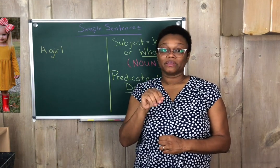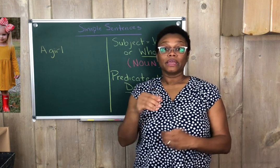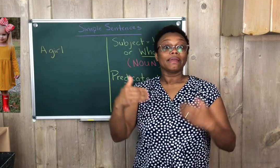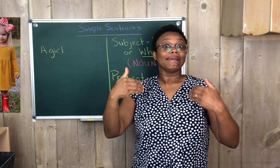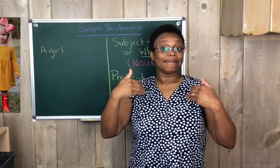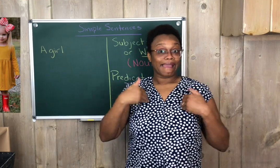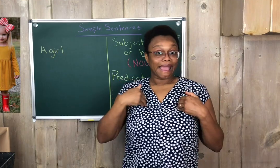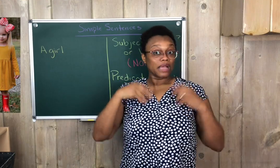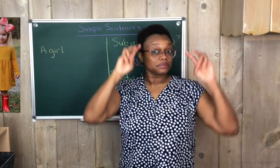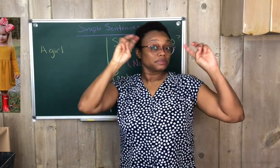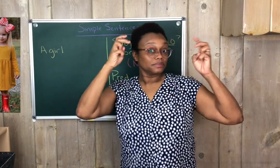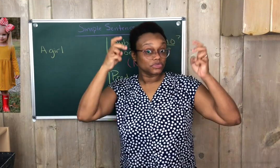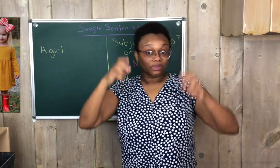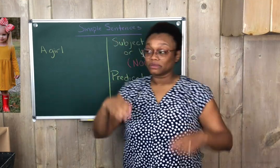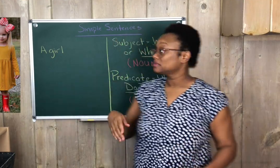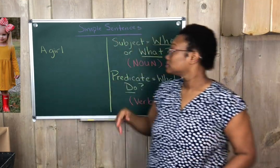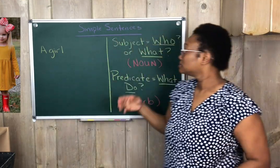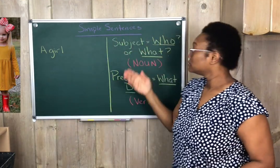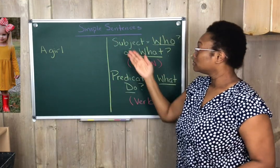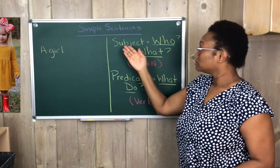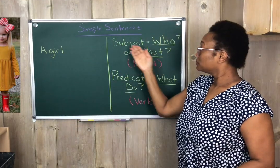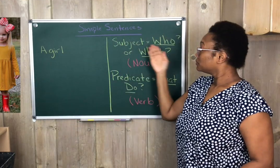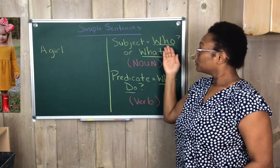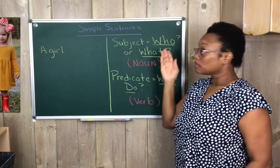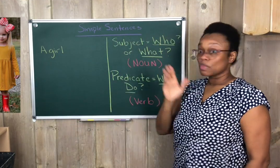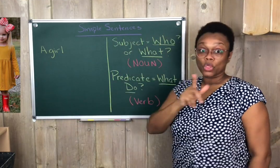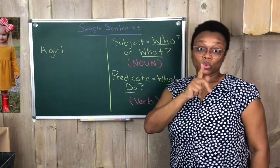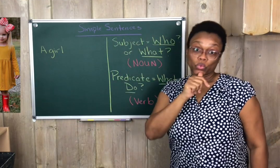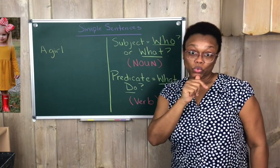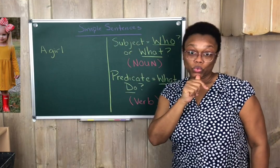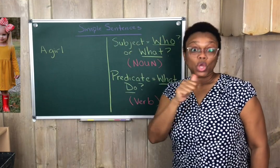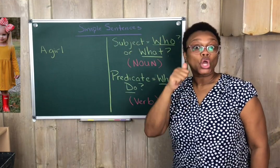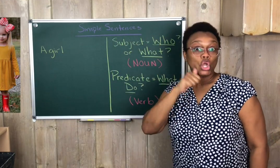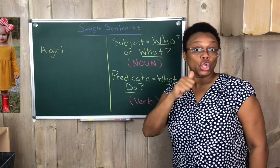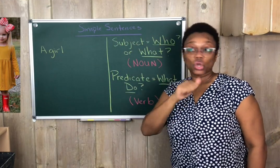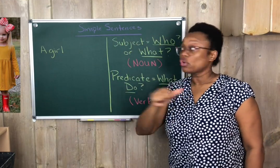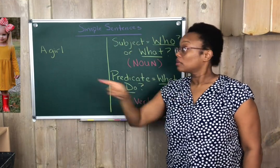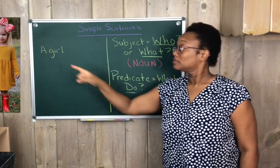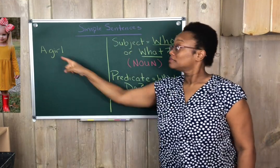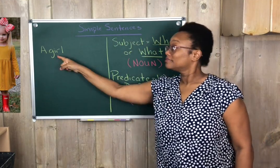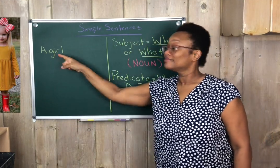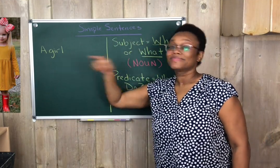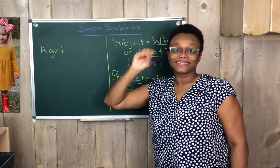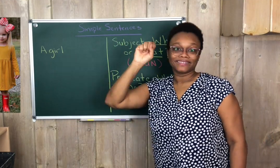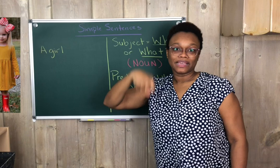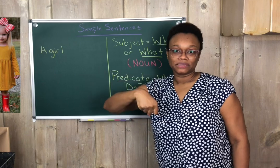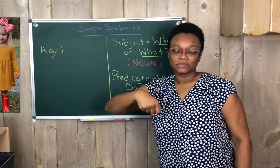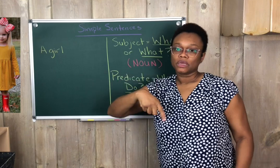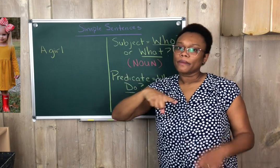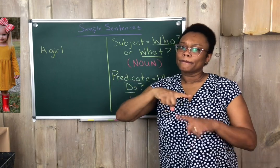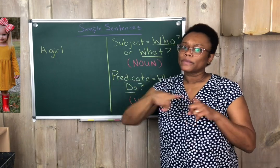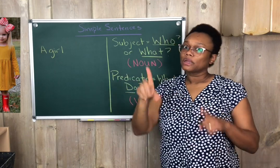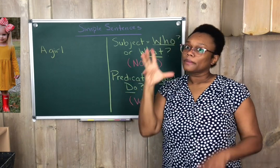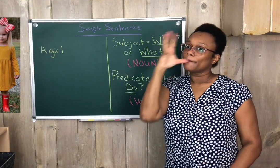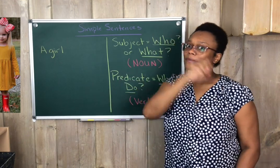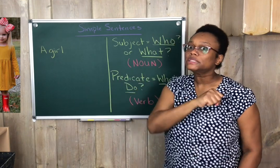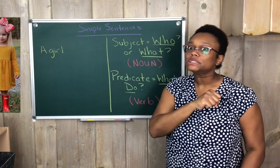No, it is not a sentence. It has a subject, the who, a girl, but